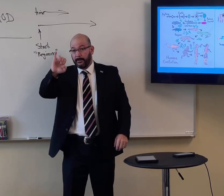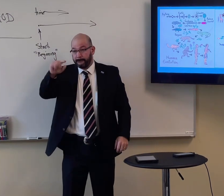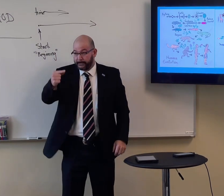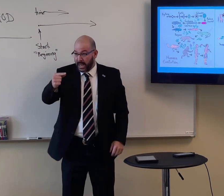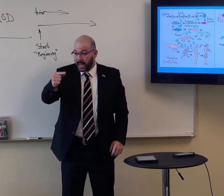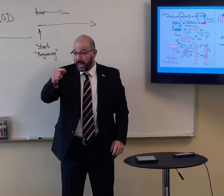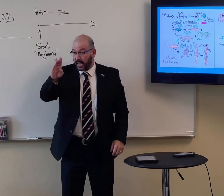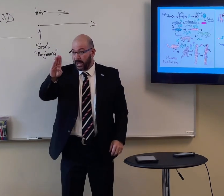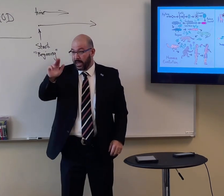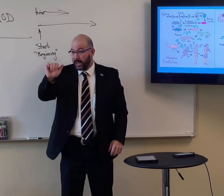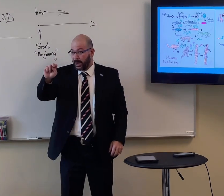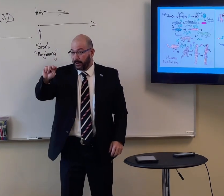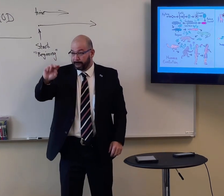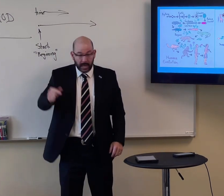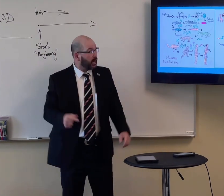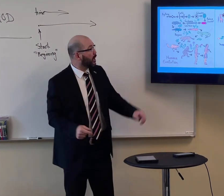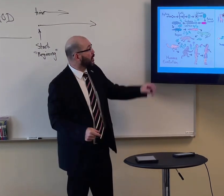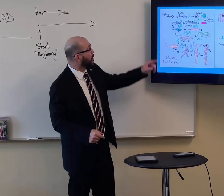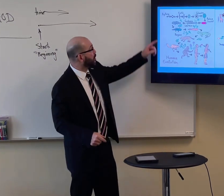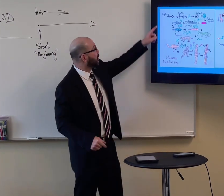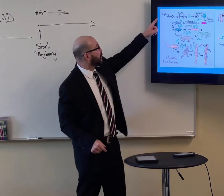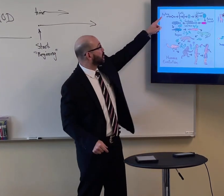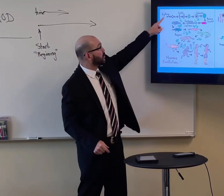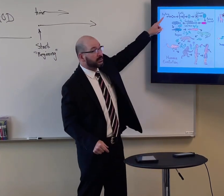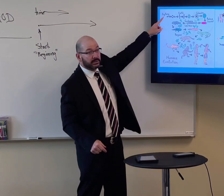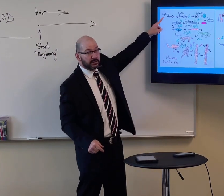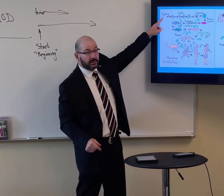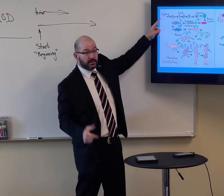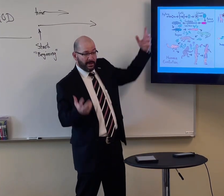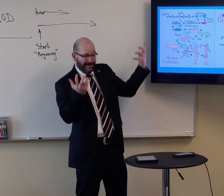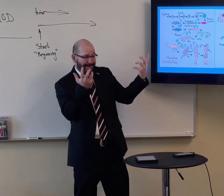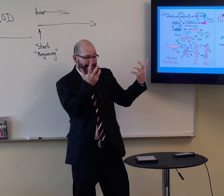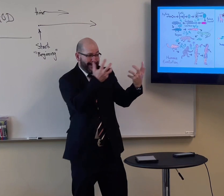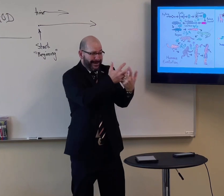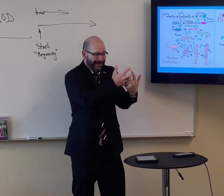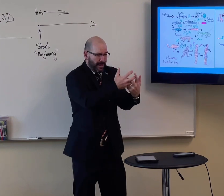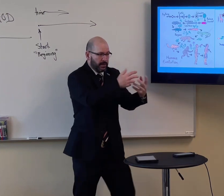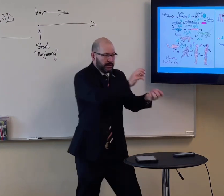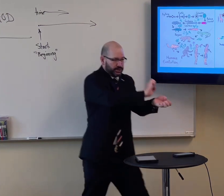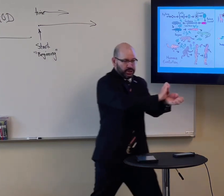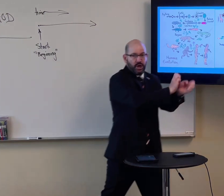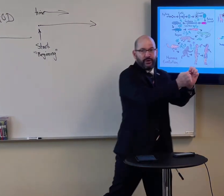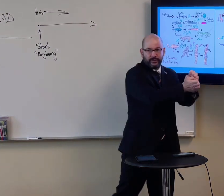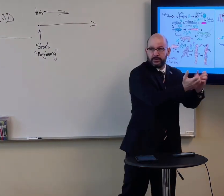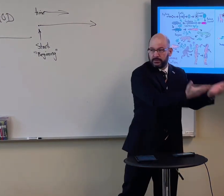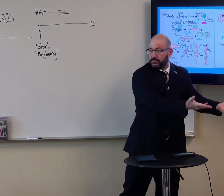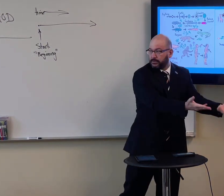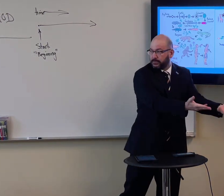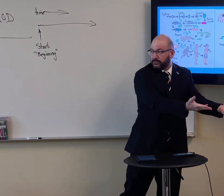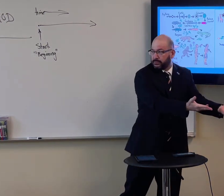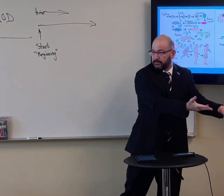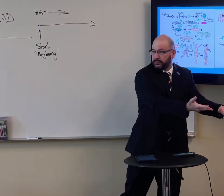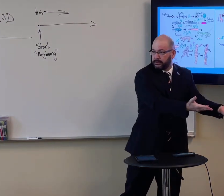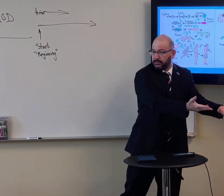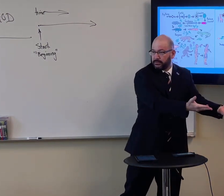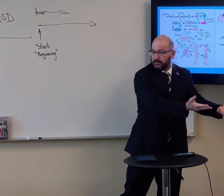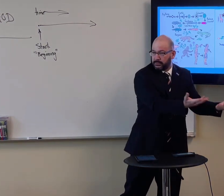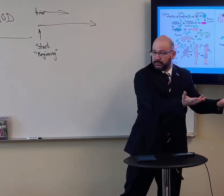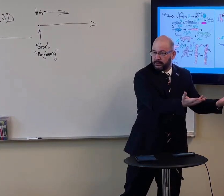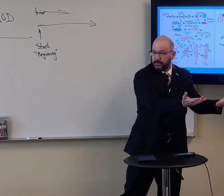With the big bang, right? Things fit together to, you know, to form